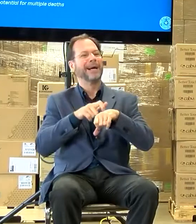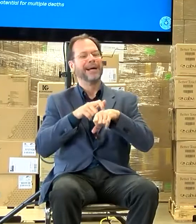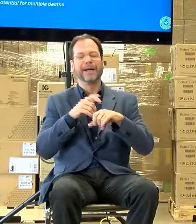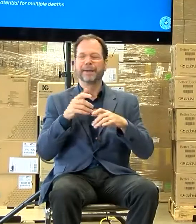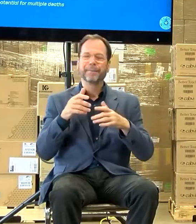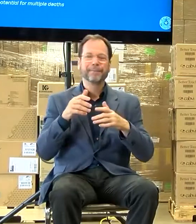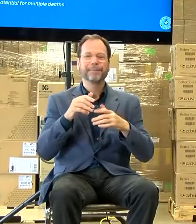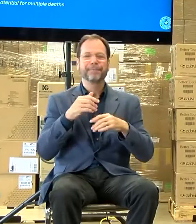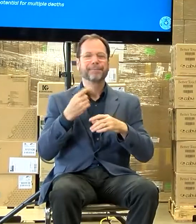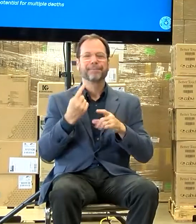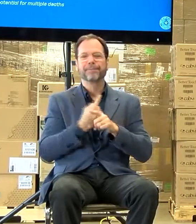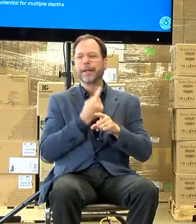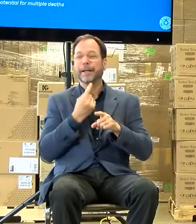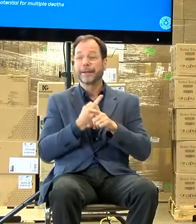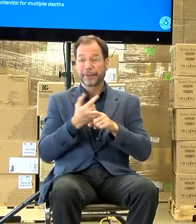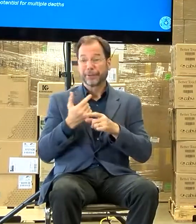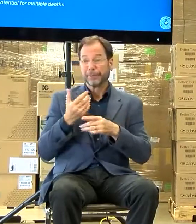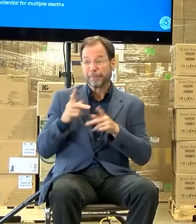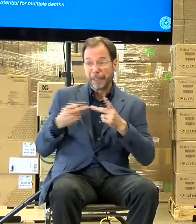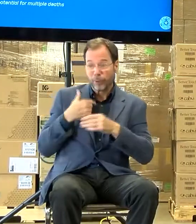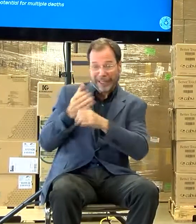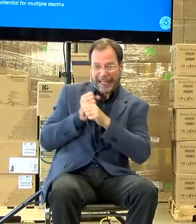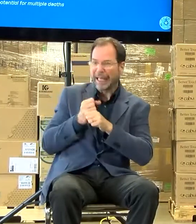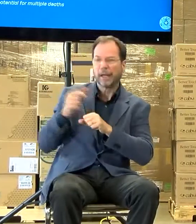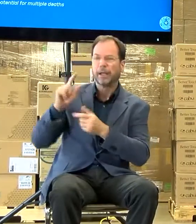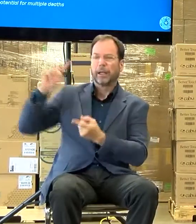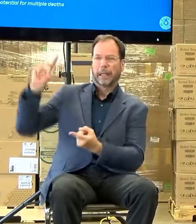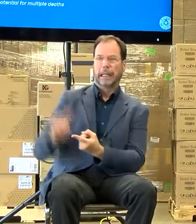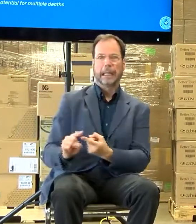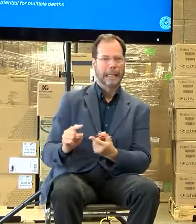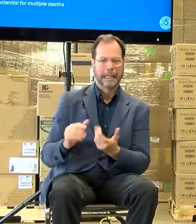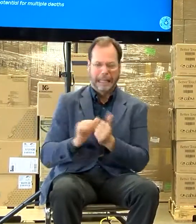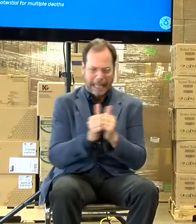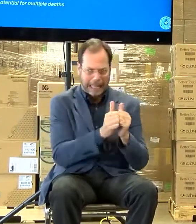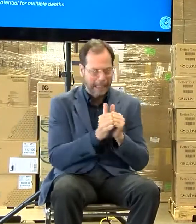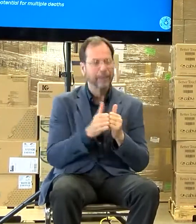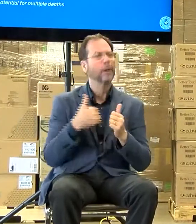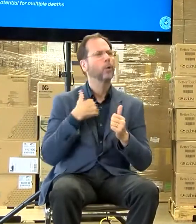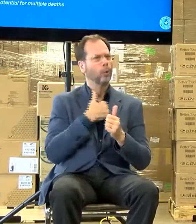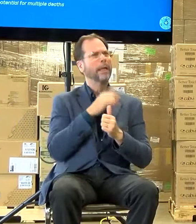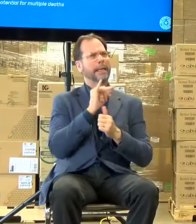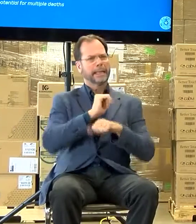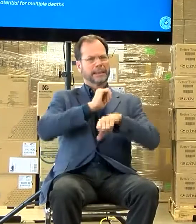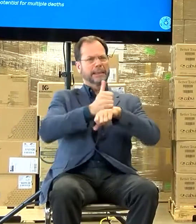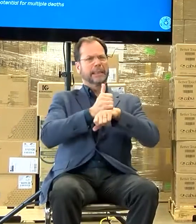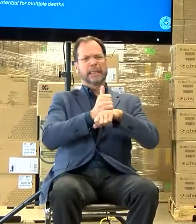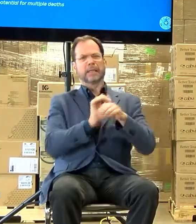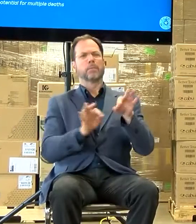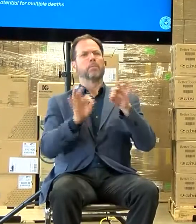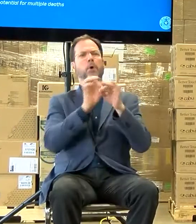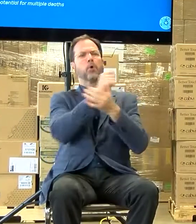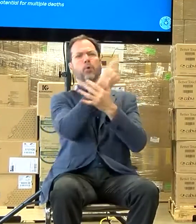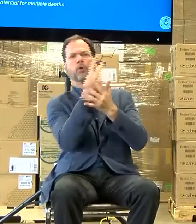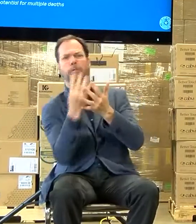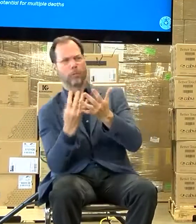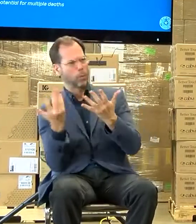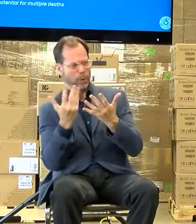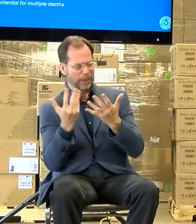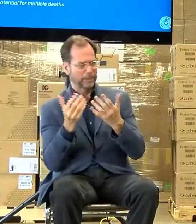ways ordinary supply was curtailed. So we did come up with priorities, and our priorities